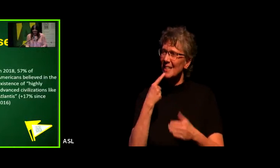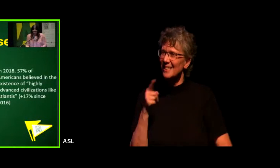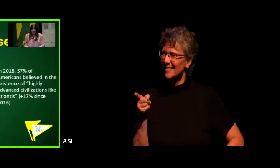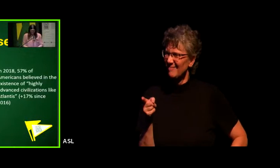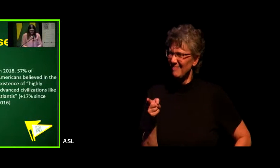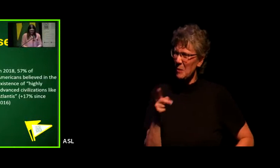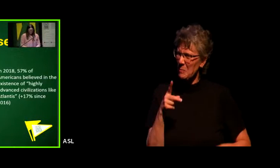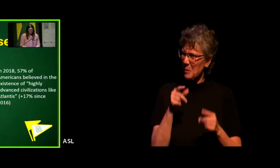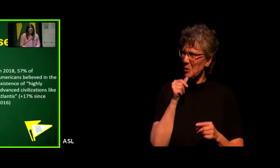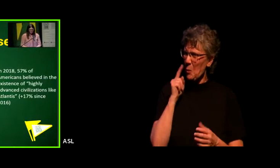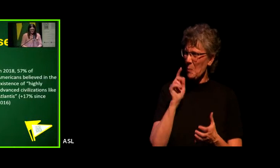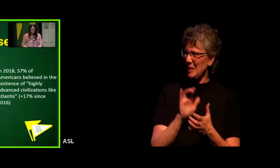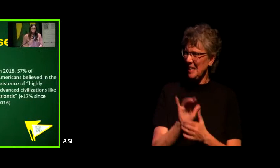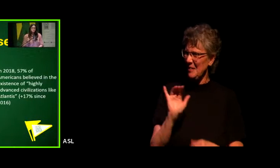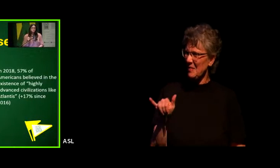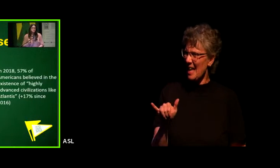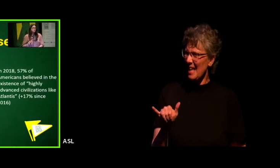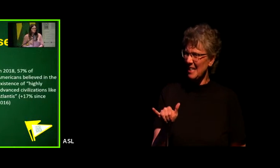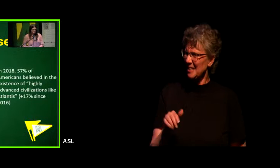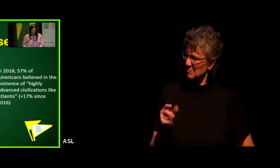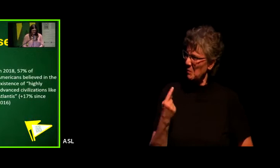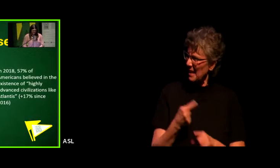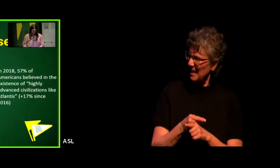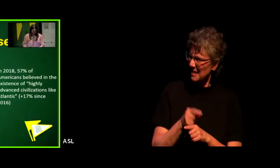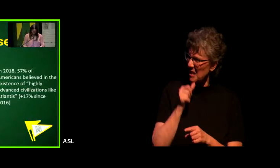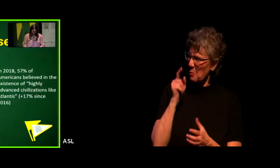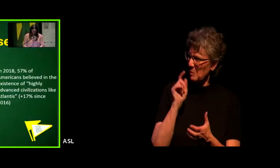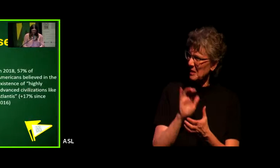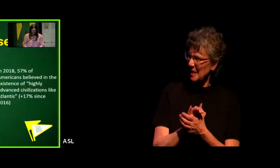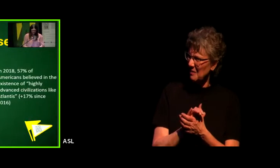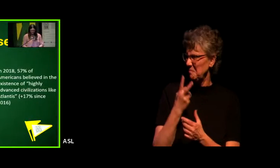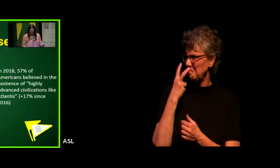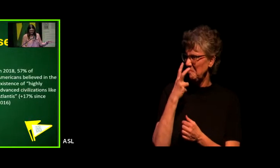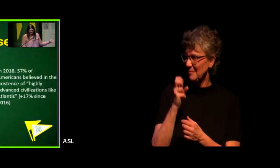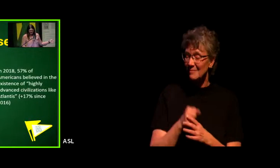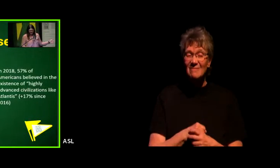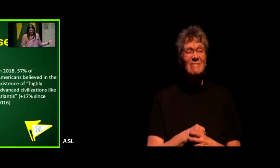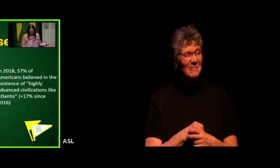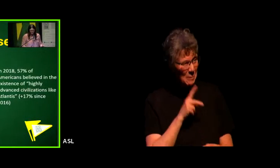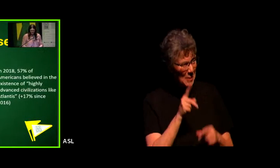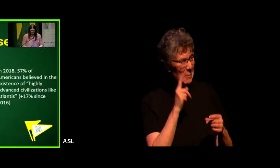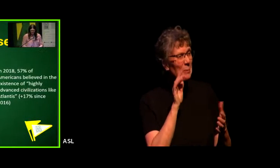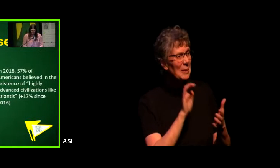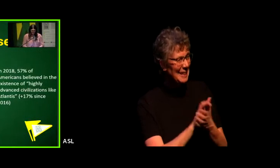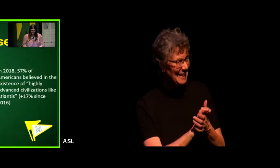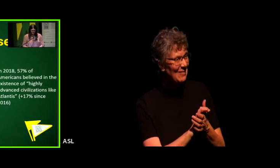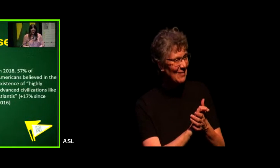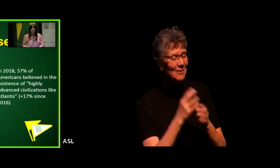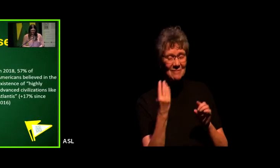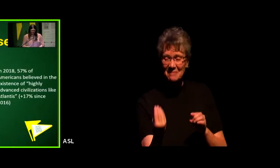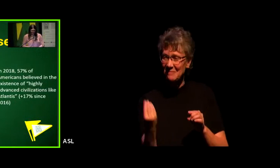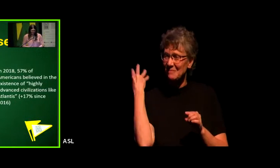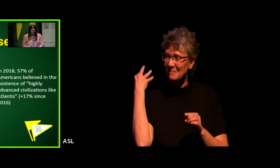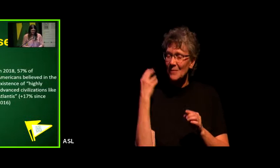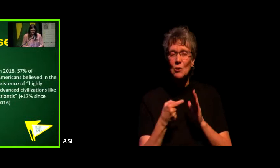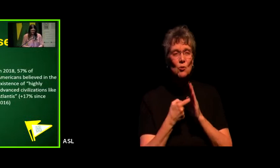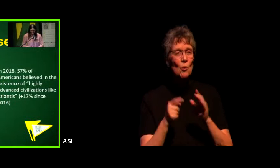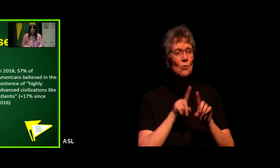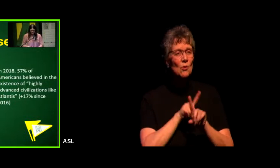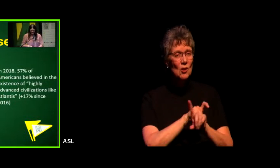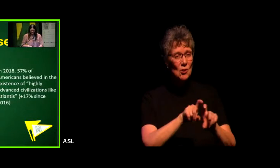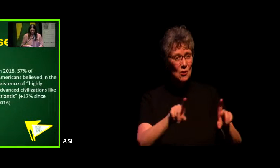actually believes it. But the truth is that people do believe these theories. On the screen is a snapshot from part of the Chapman Survey of American Fears,